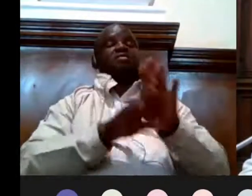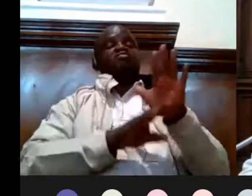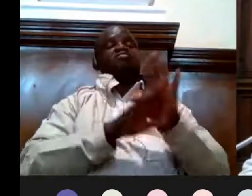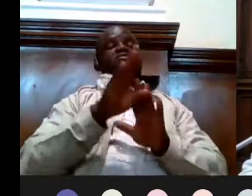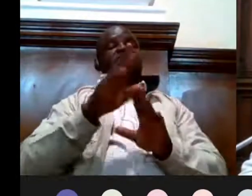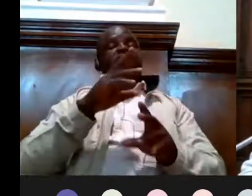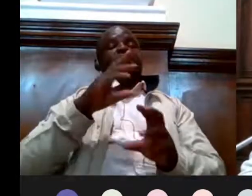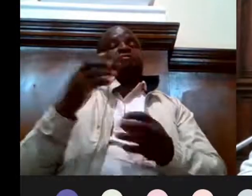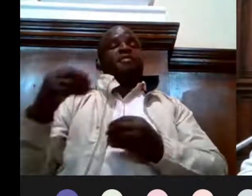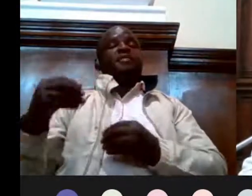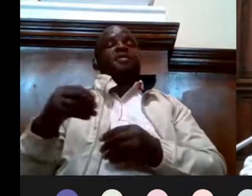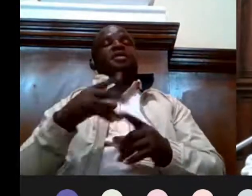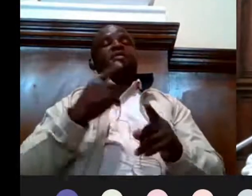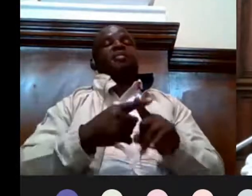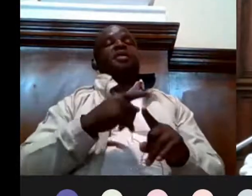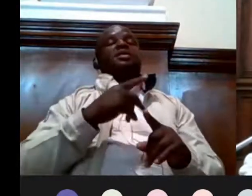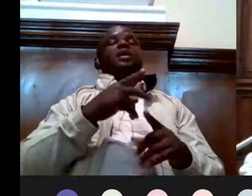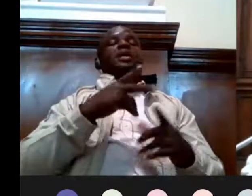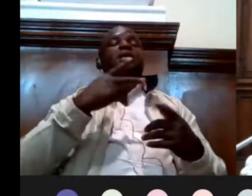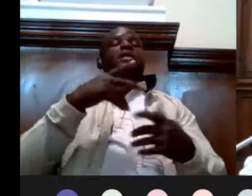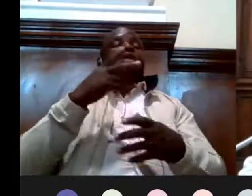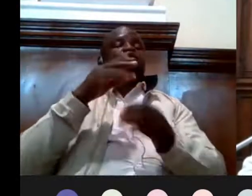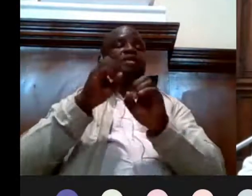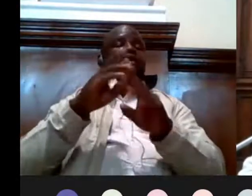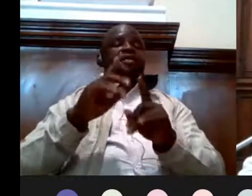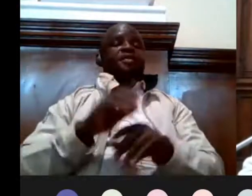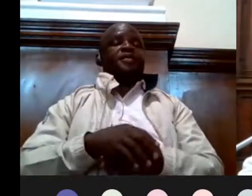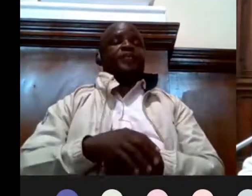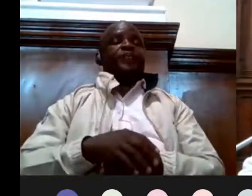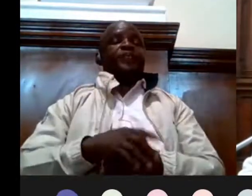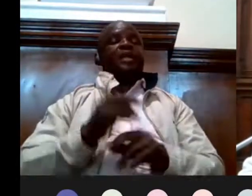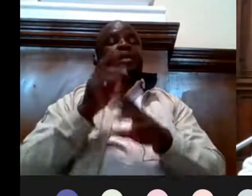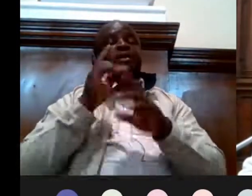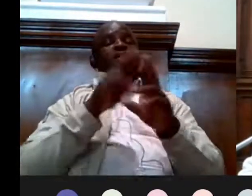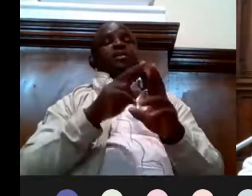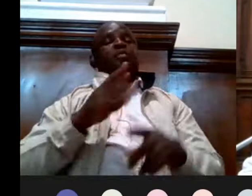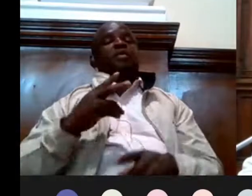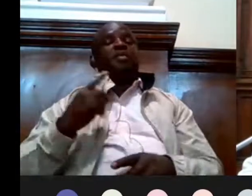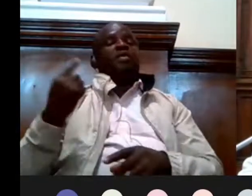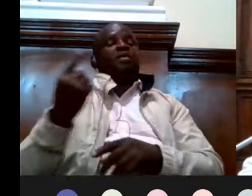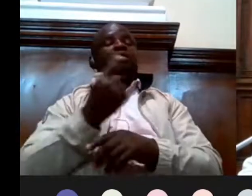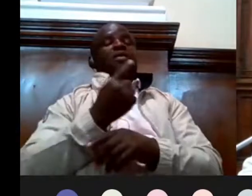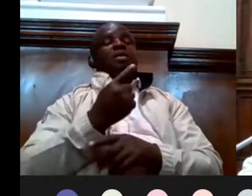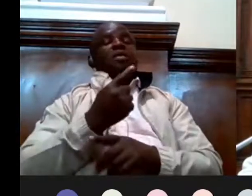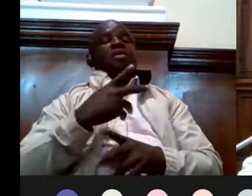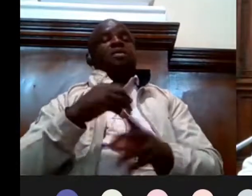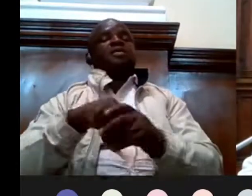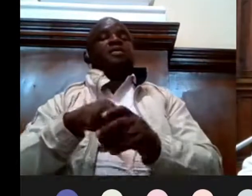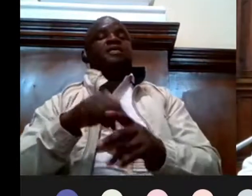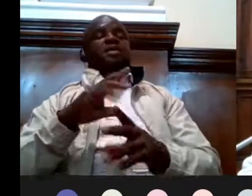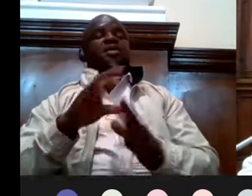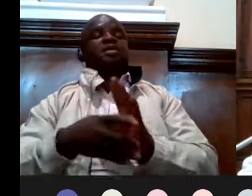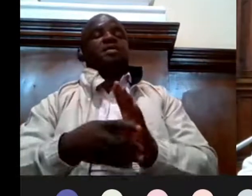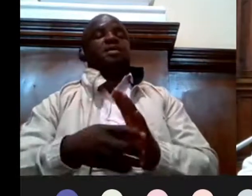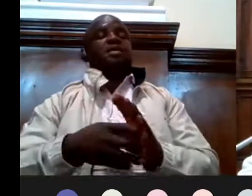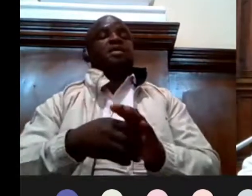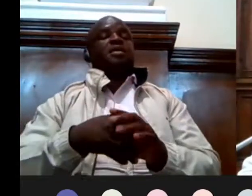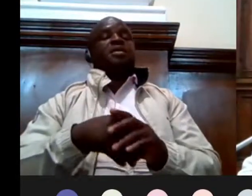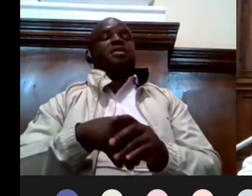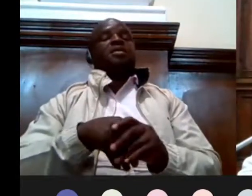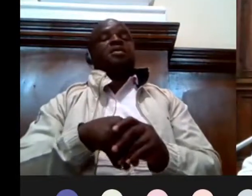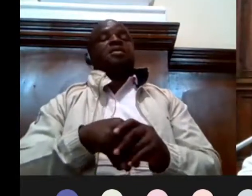Business and Careers. Honoring of all females, including those living with disabilities,